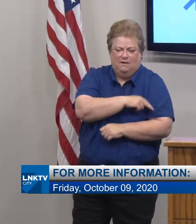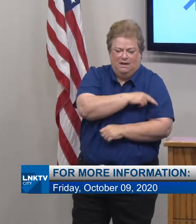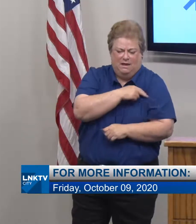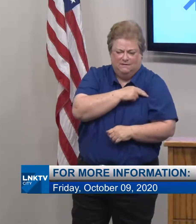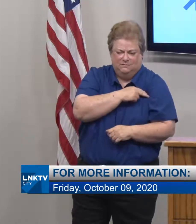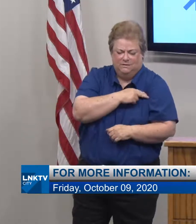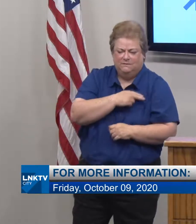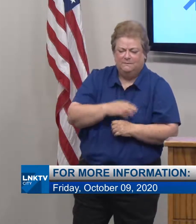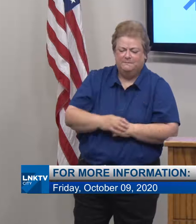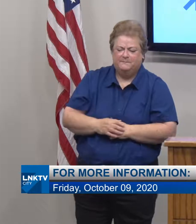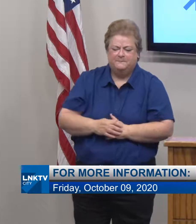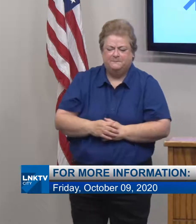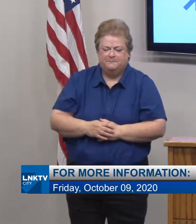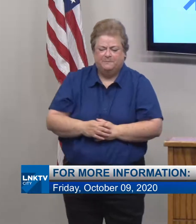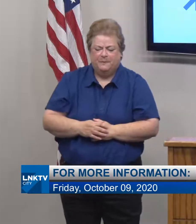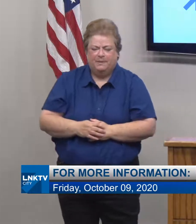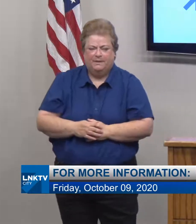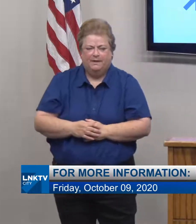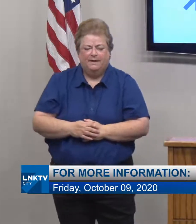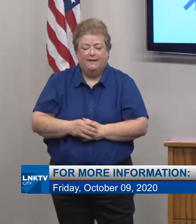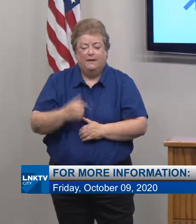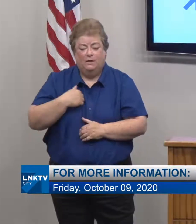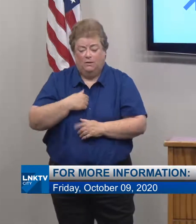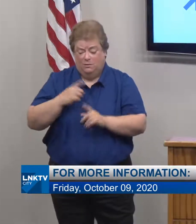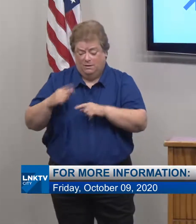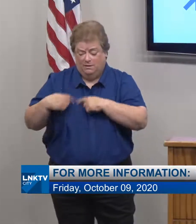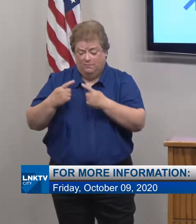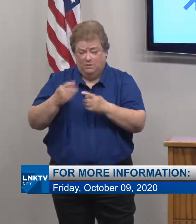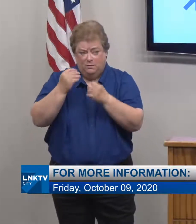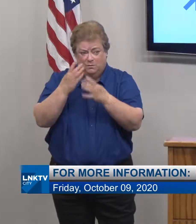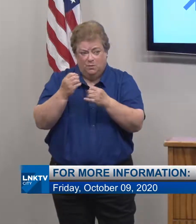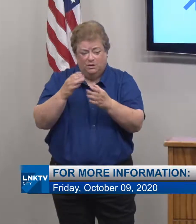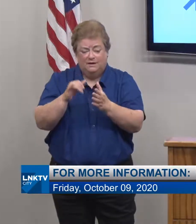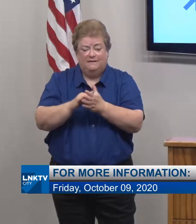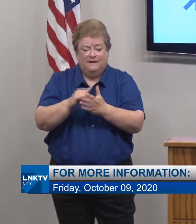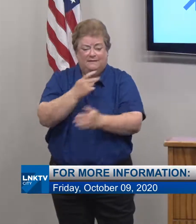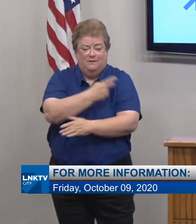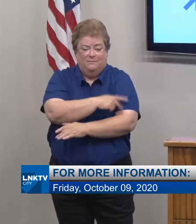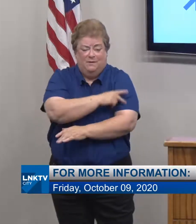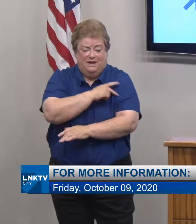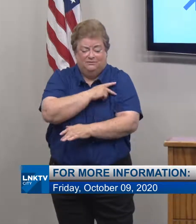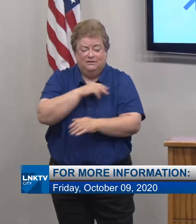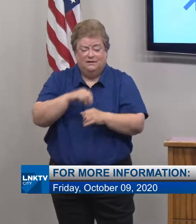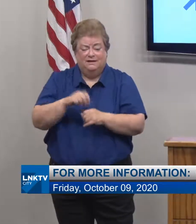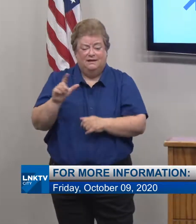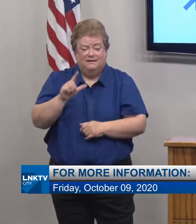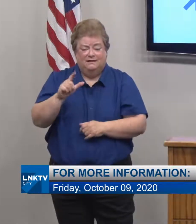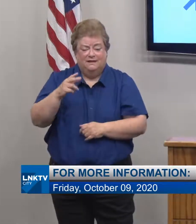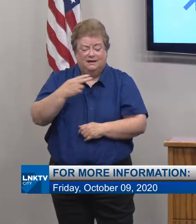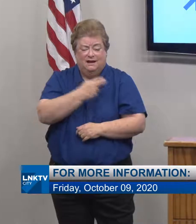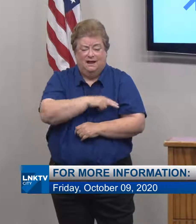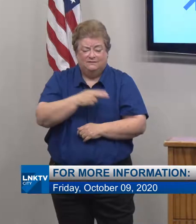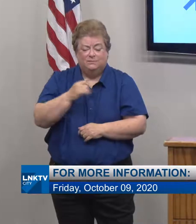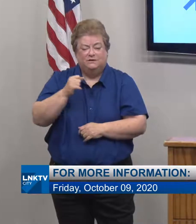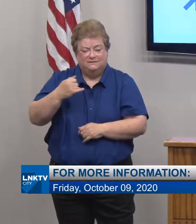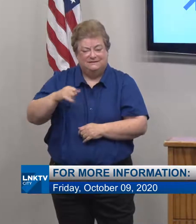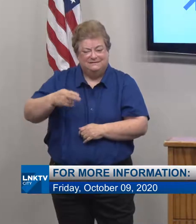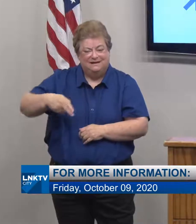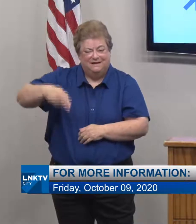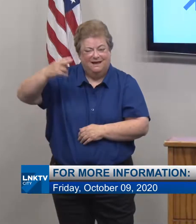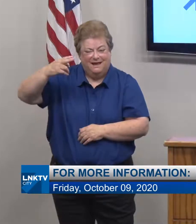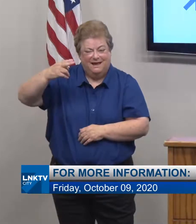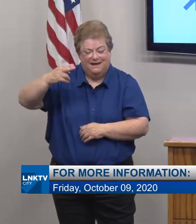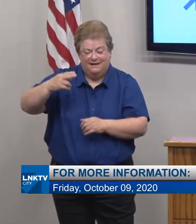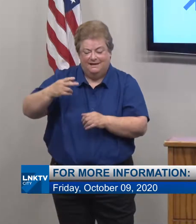COVID-19 locally. As we've been reporting, the number of COVID-19 patients in Lincoln hospitals has remained high over